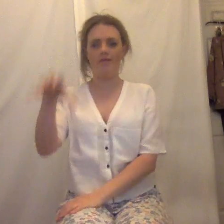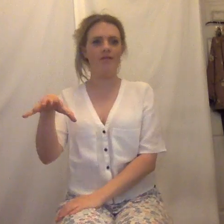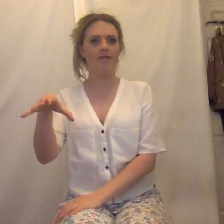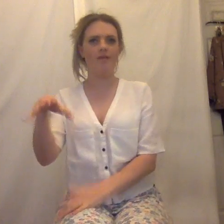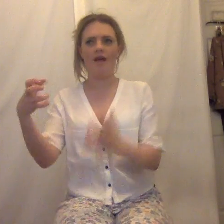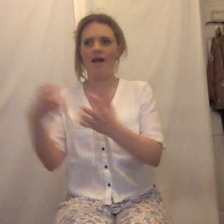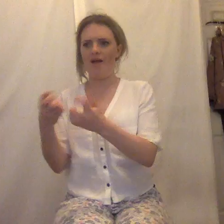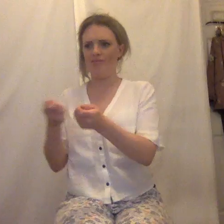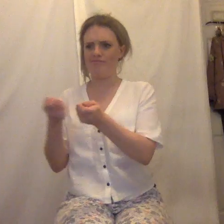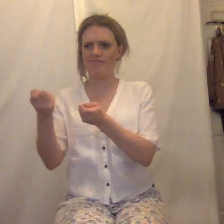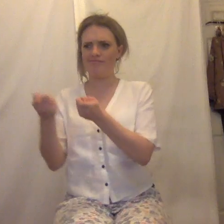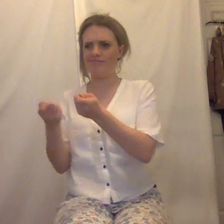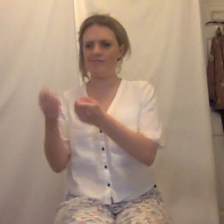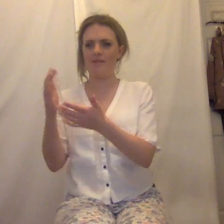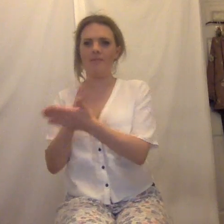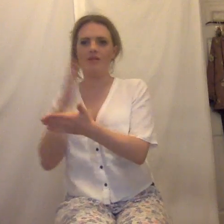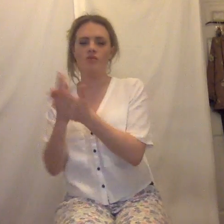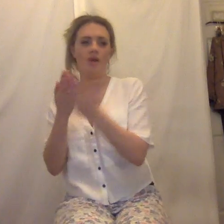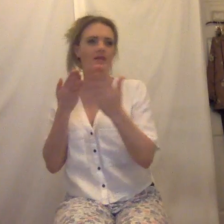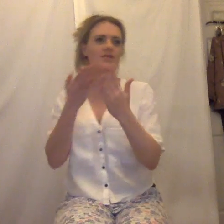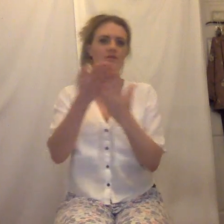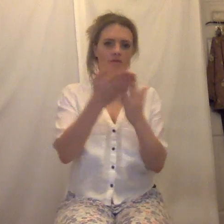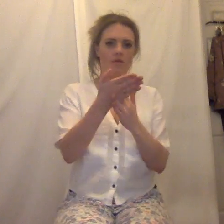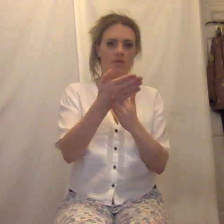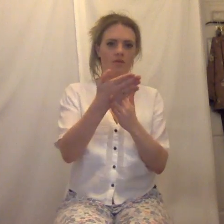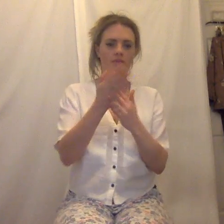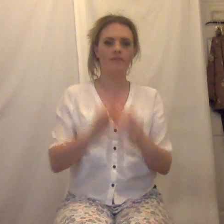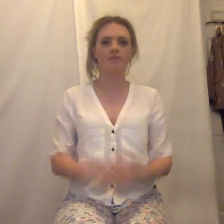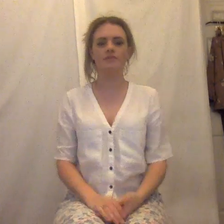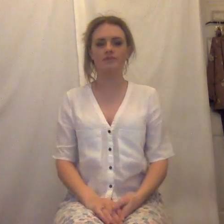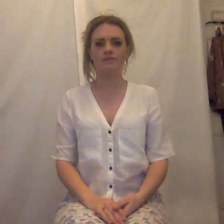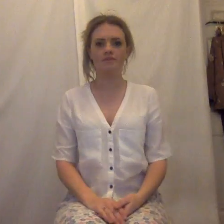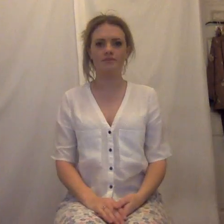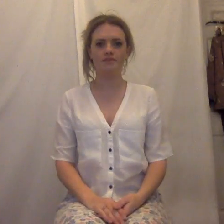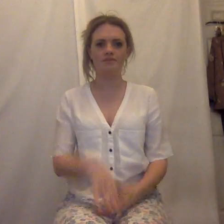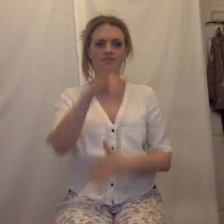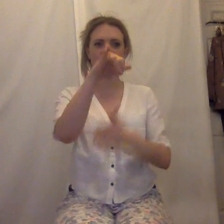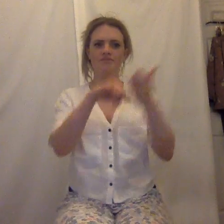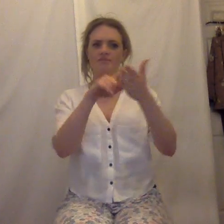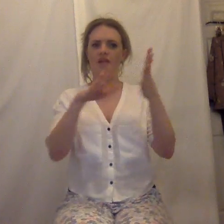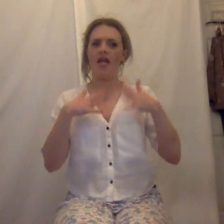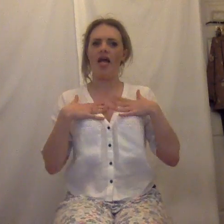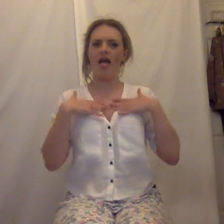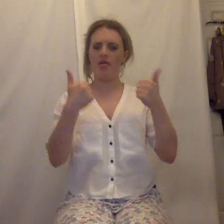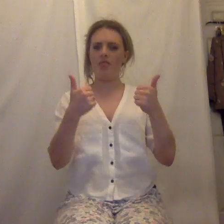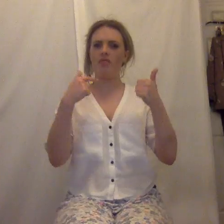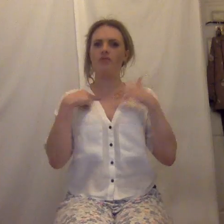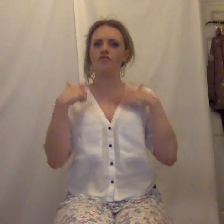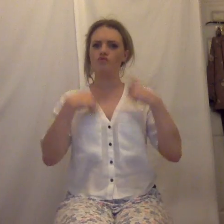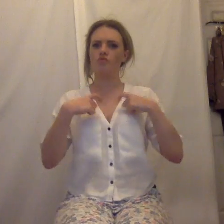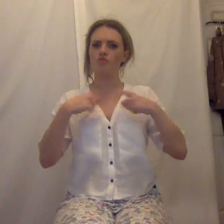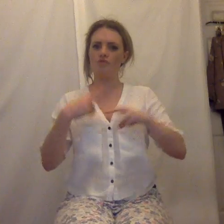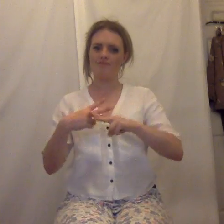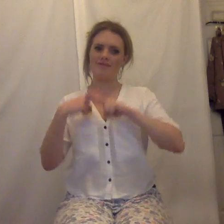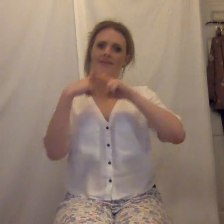Section 250 of the Health and Social Care Act 2012, all organisations that provide NHS care or